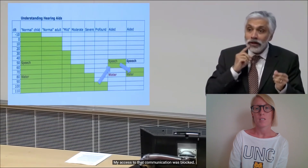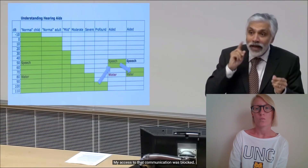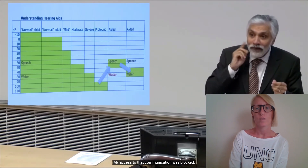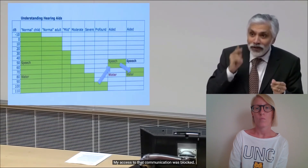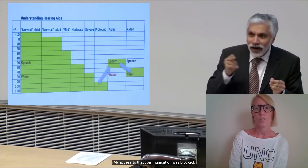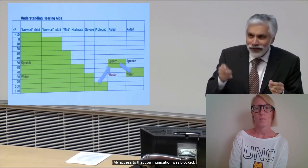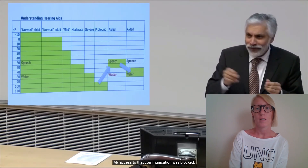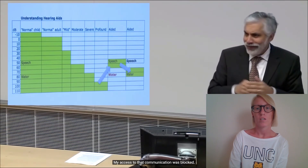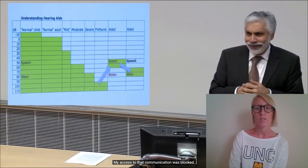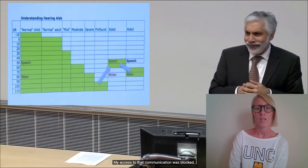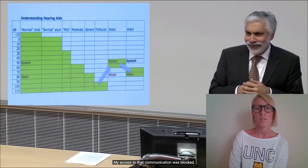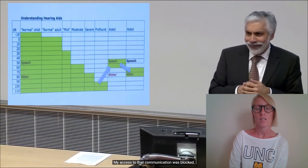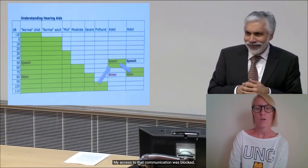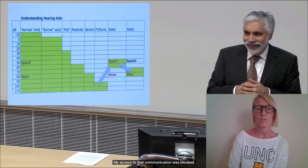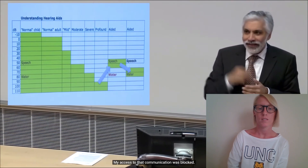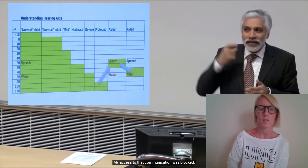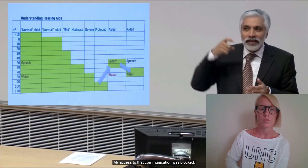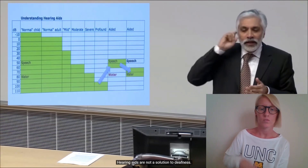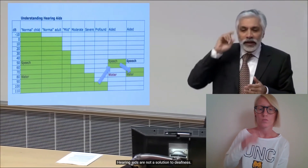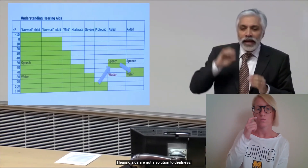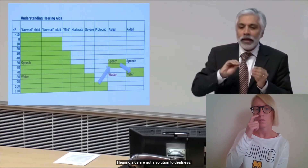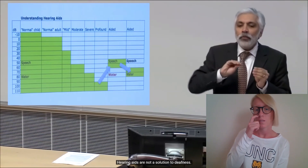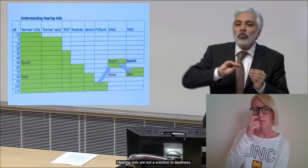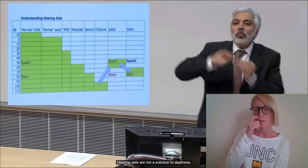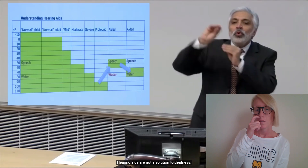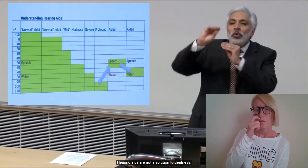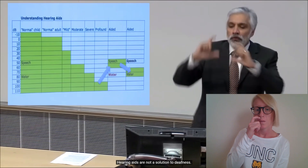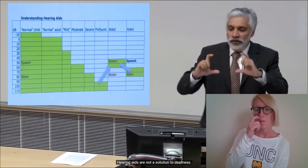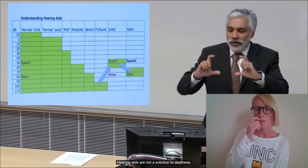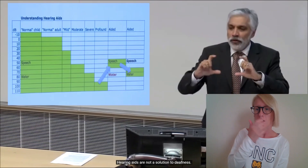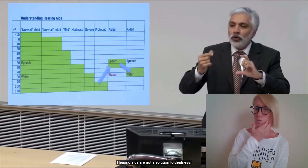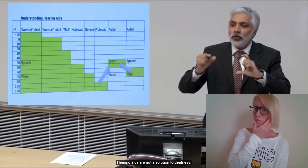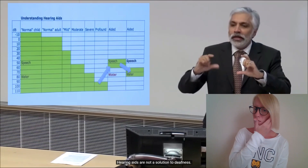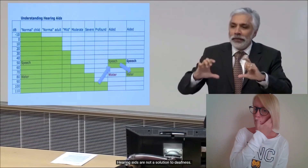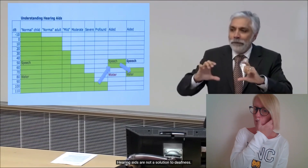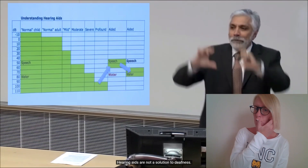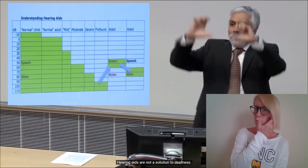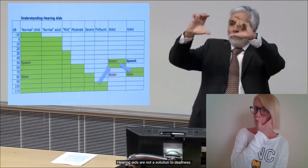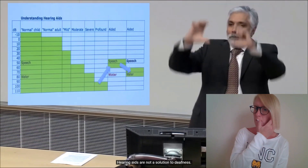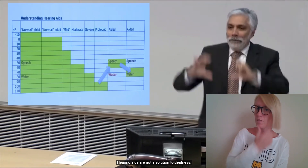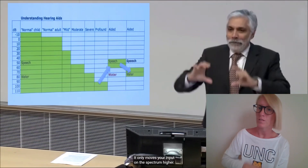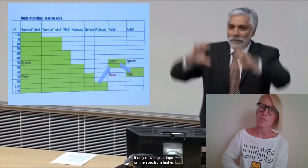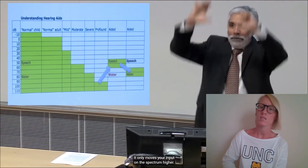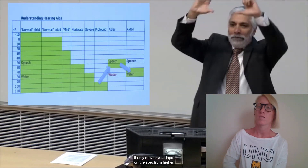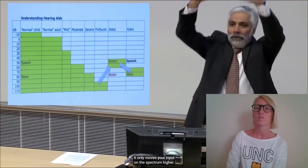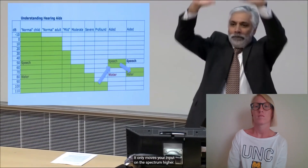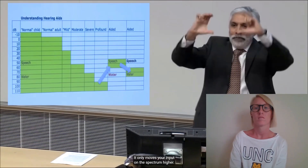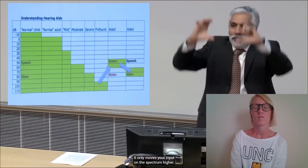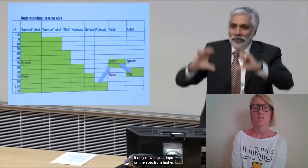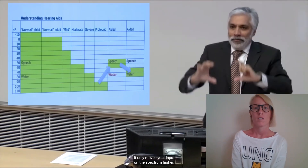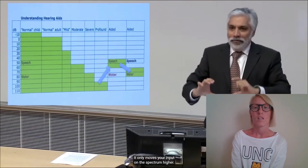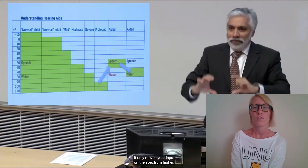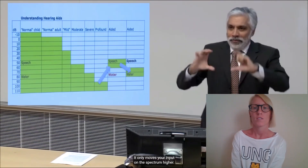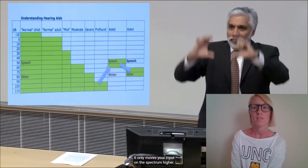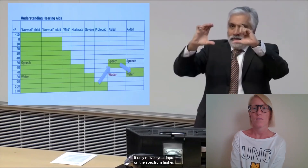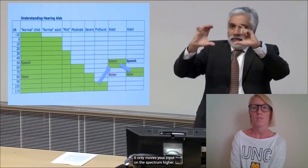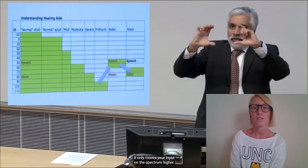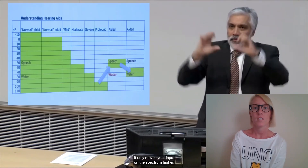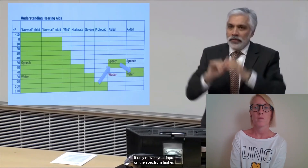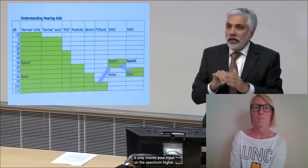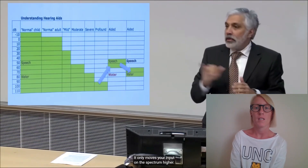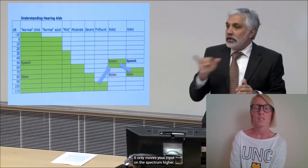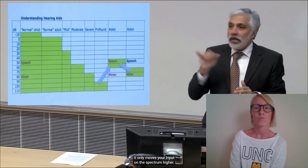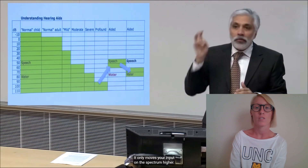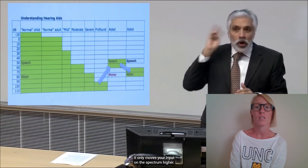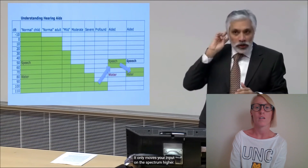This piece, when I'm wearing my hearing aids, I wasn't able Hearing aids to- are not a solution to it wasn't a deafness. solution to my deafness. It only moves There's